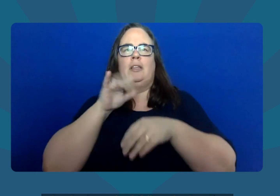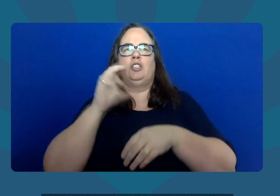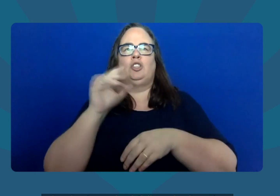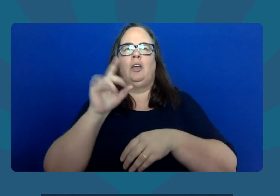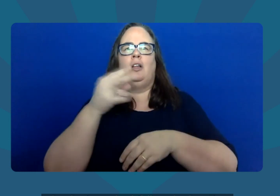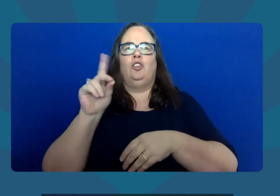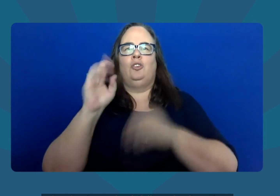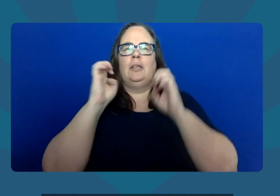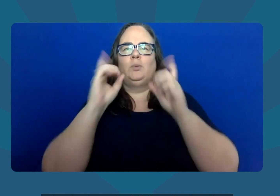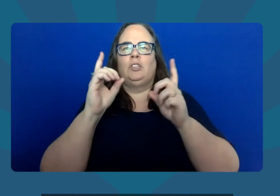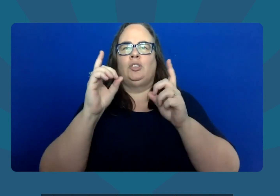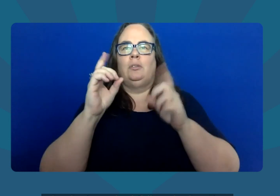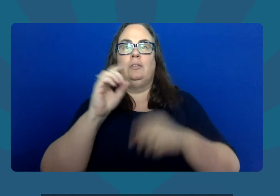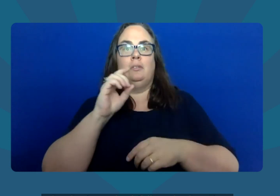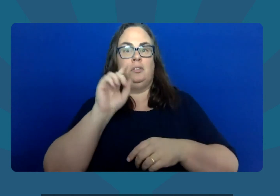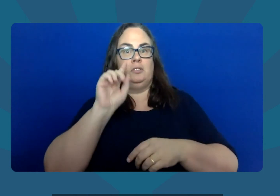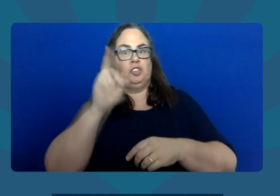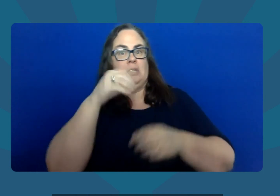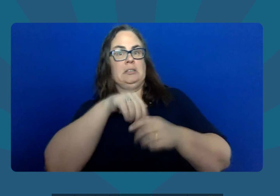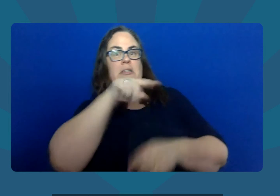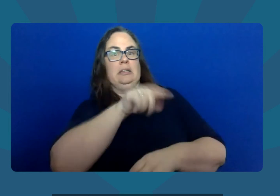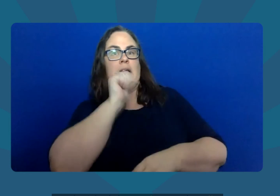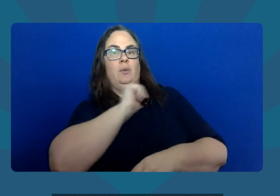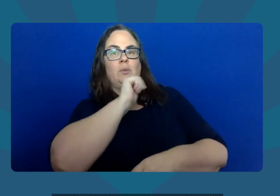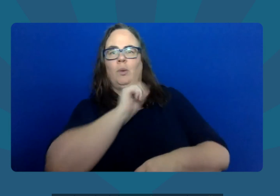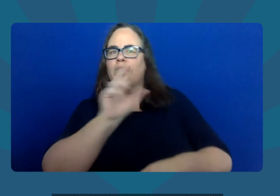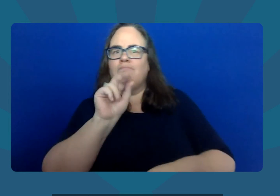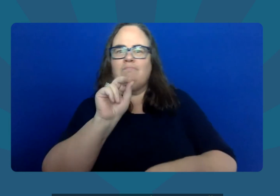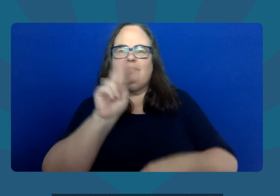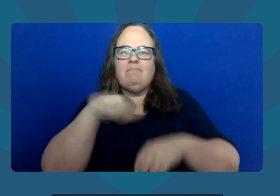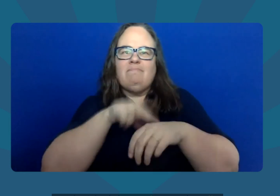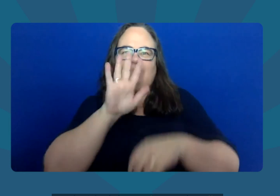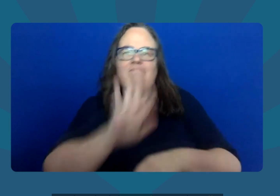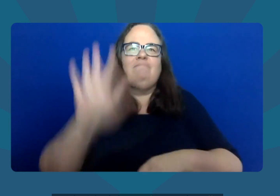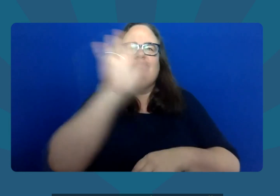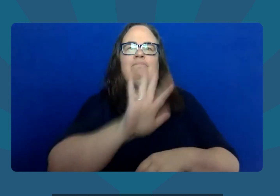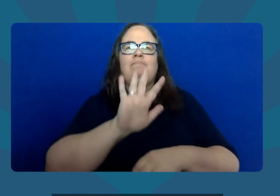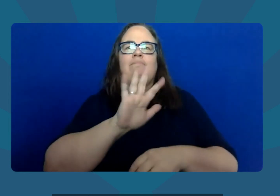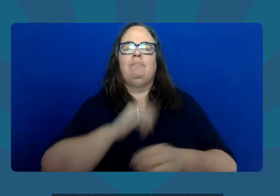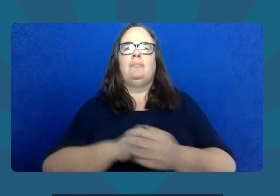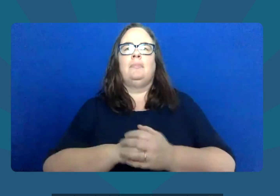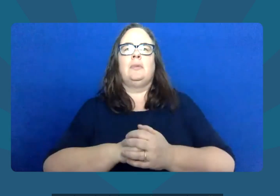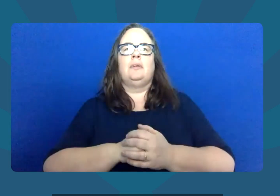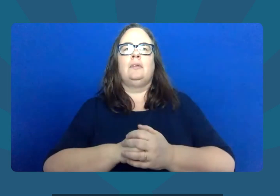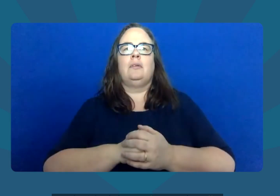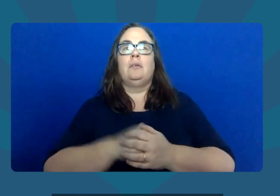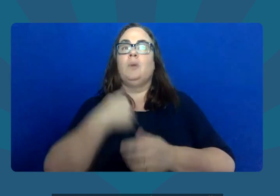in early childhood education, not just in Arizona, but nationally.